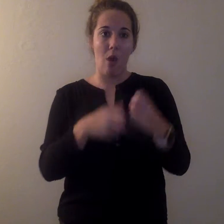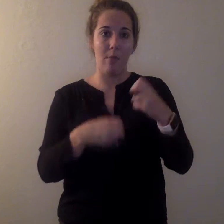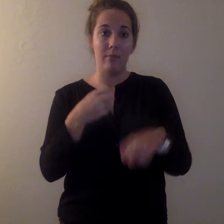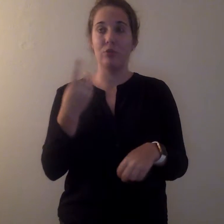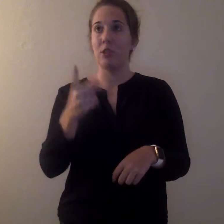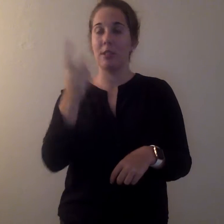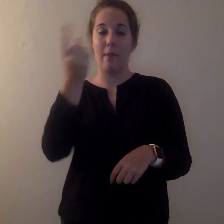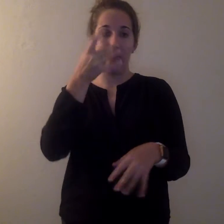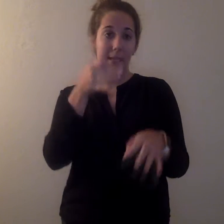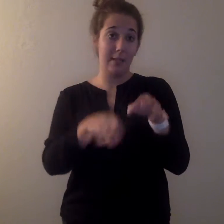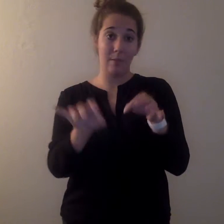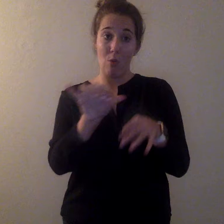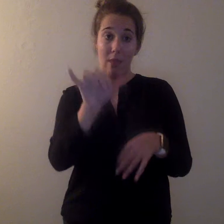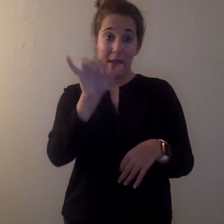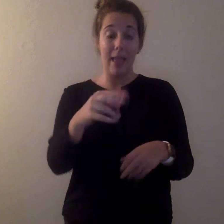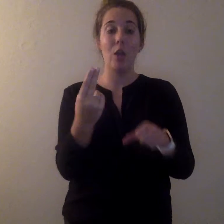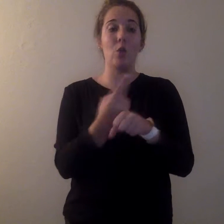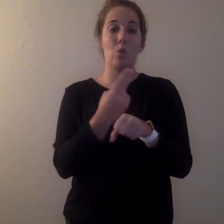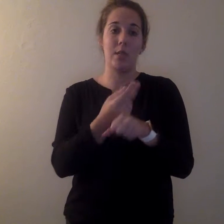using the scientific method.